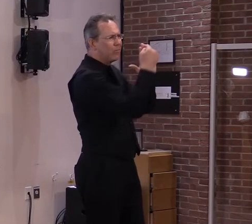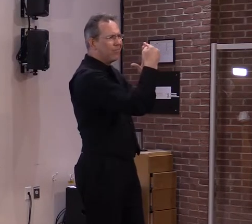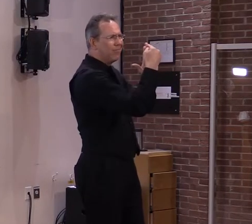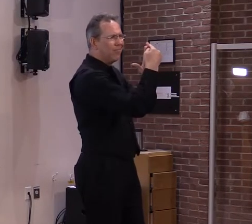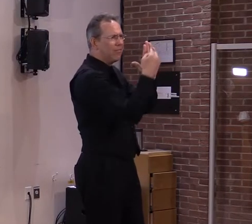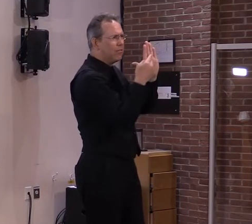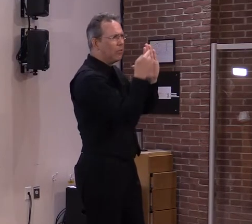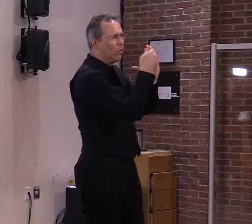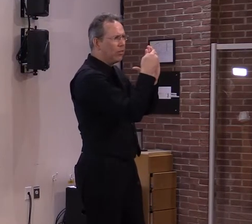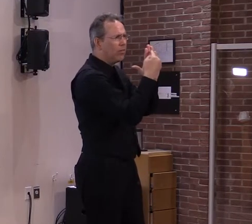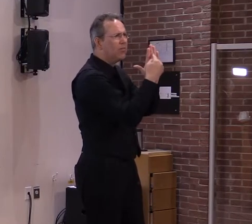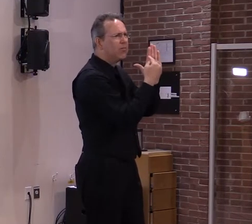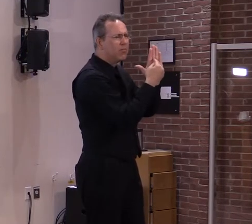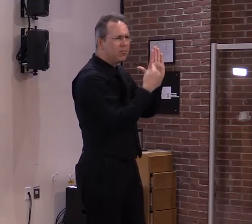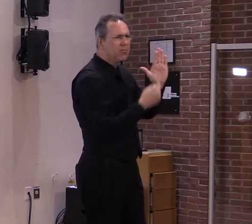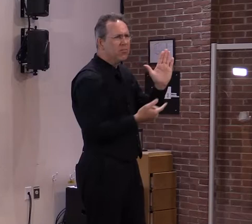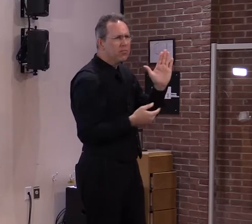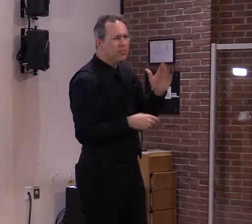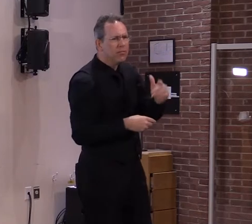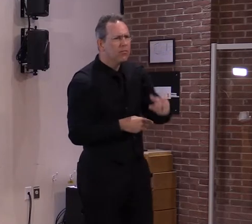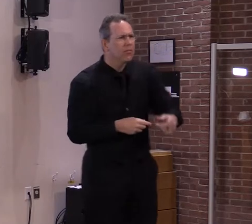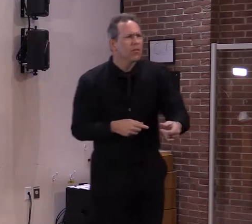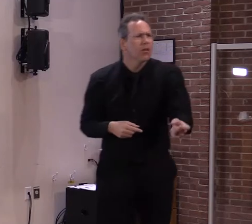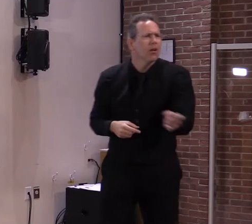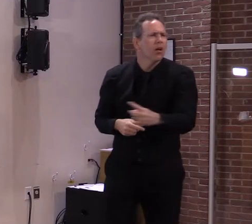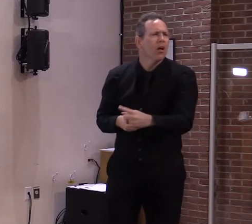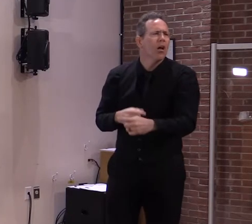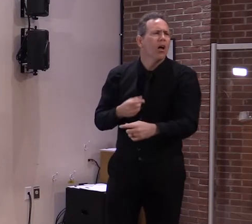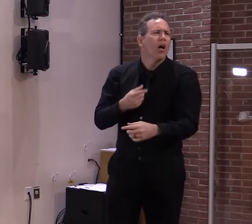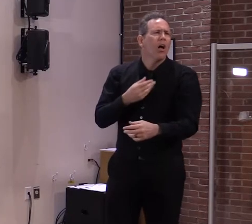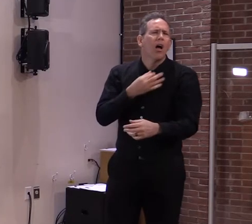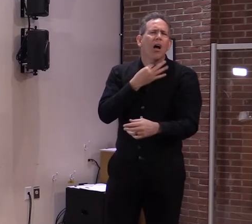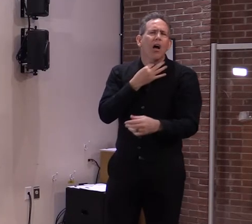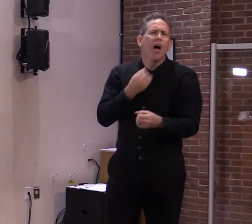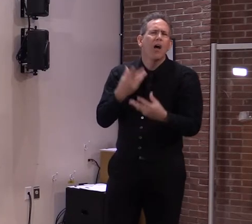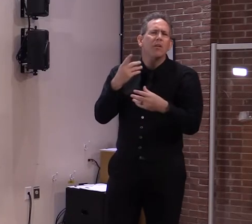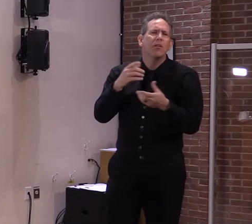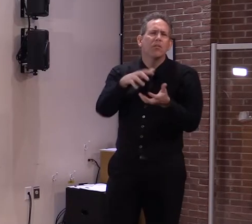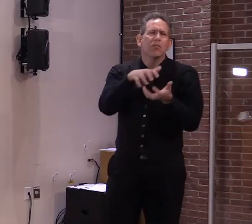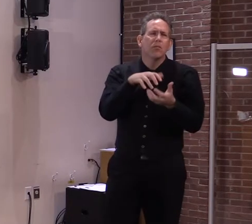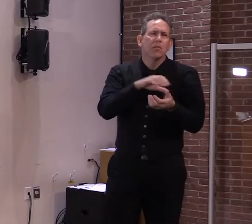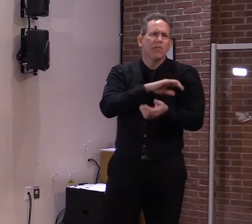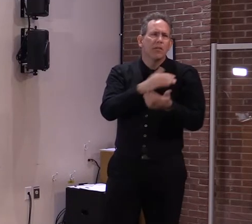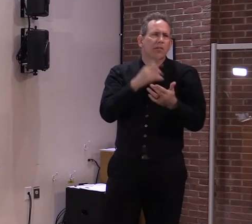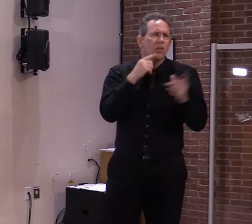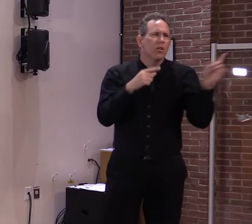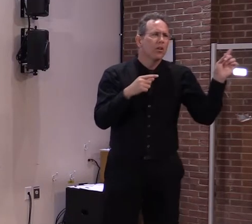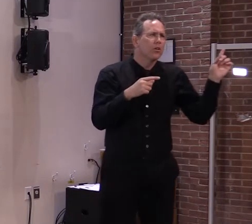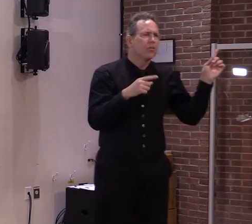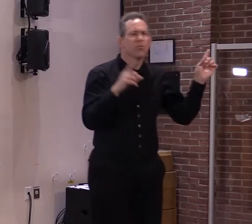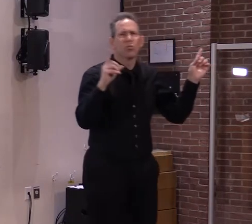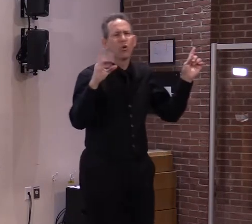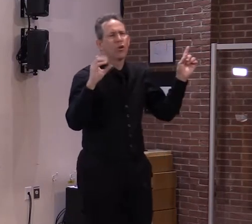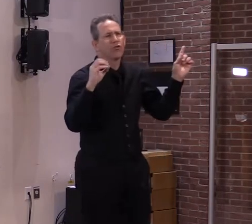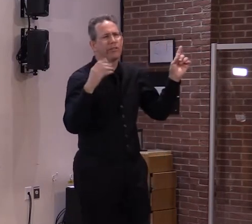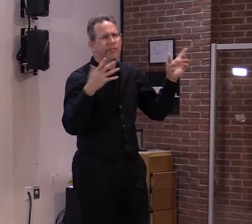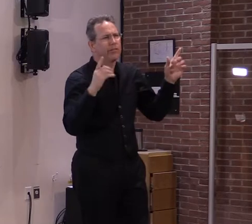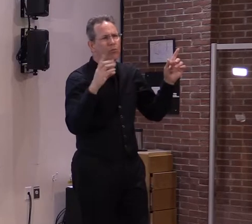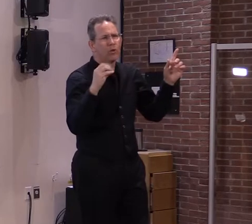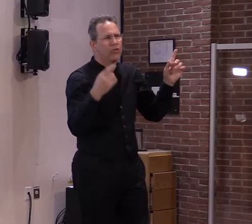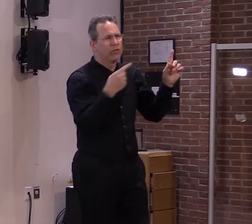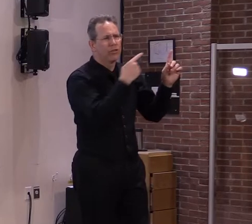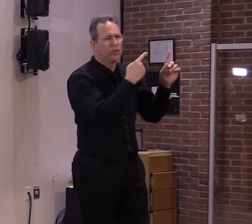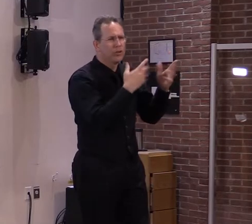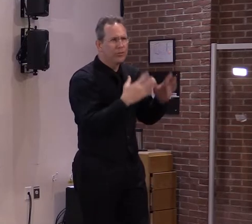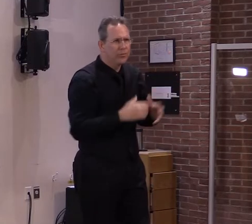you'll be allocating on a weekly basis to about 100 the hospital there? About 100. 100. And as